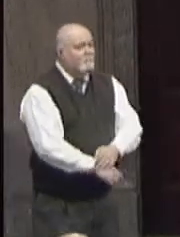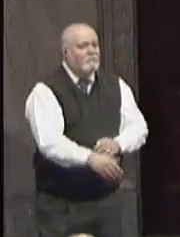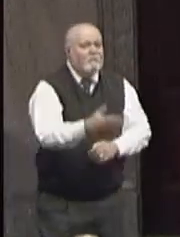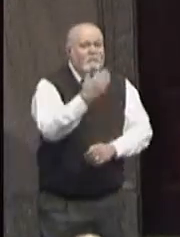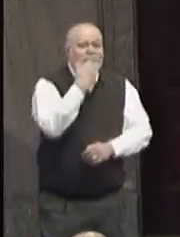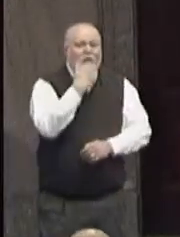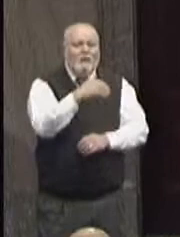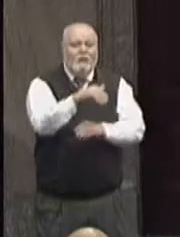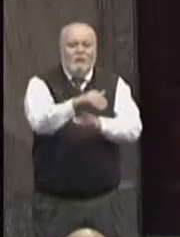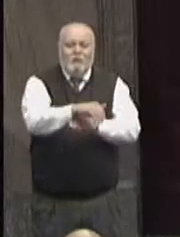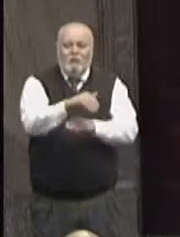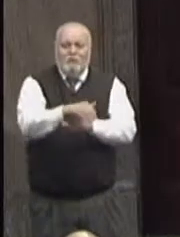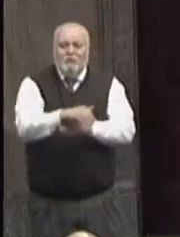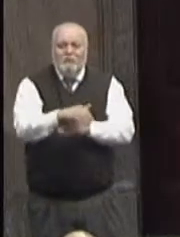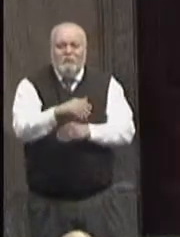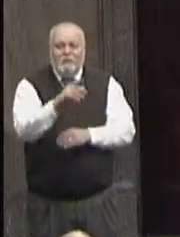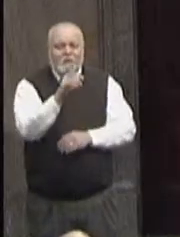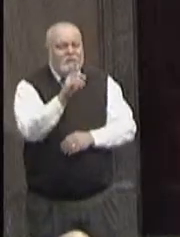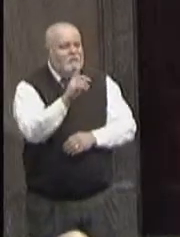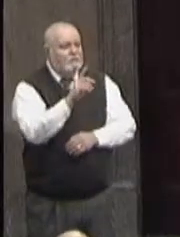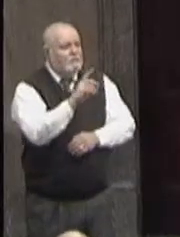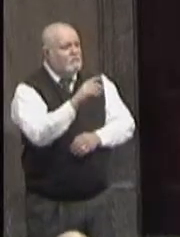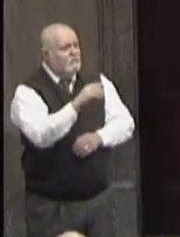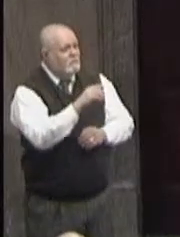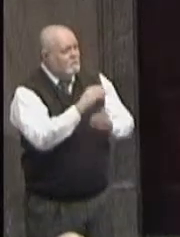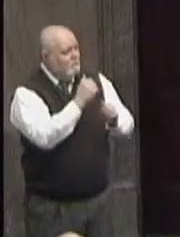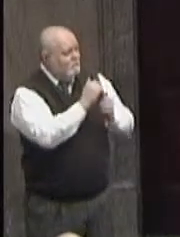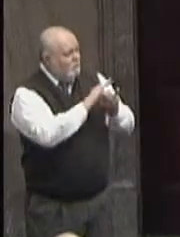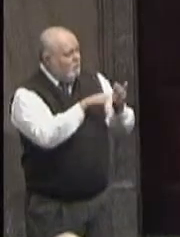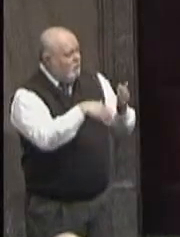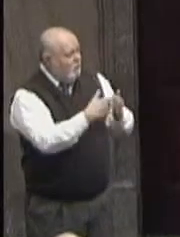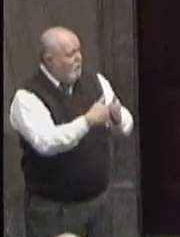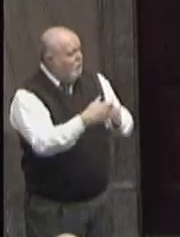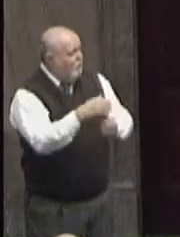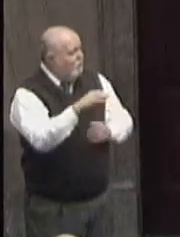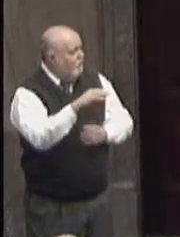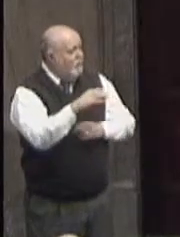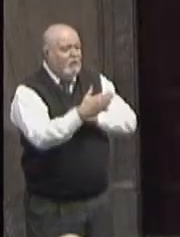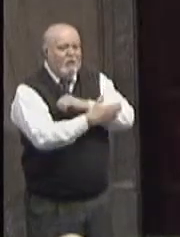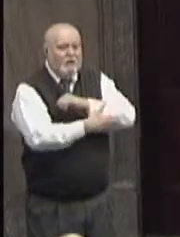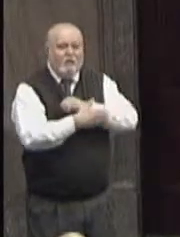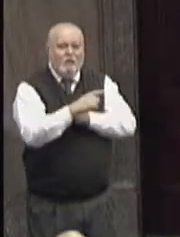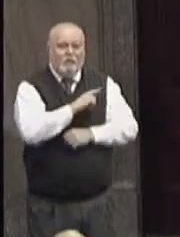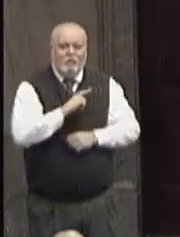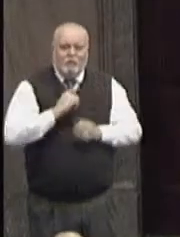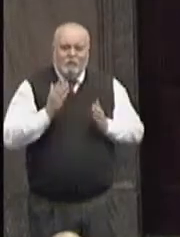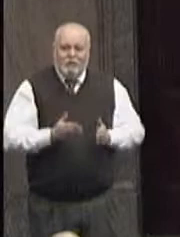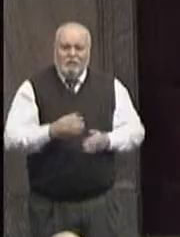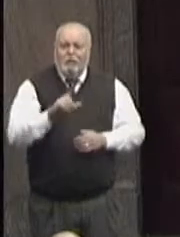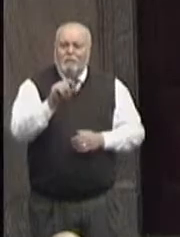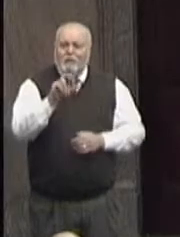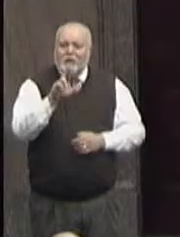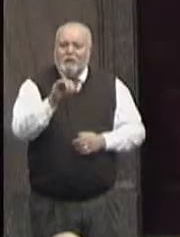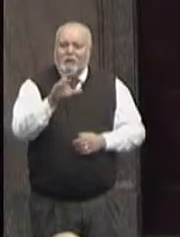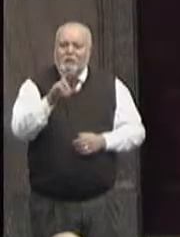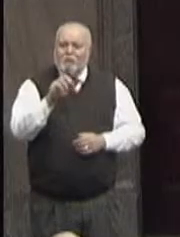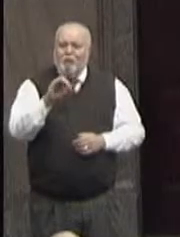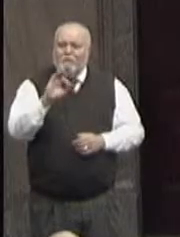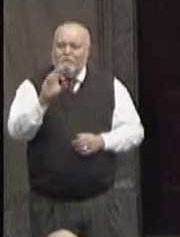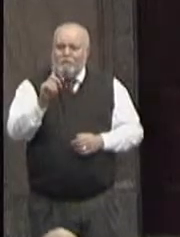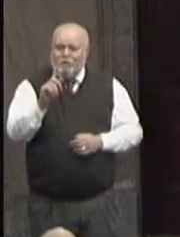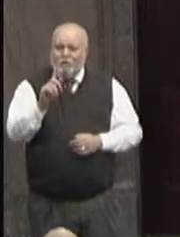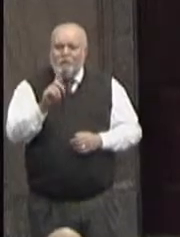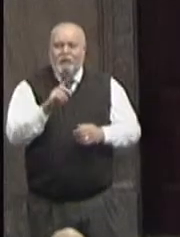Good evening, Dr. Bowman, Executive Donato, and County Legislators. My name is Larry Crawford, and I come to you as a member